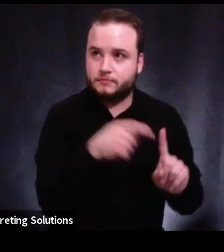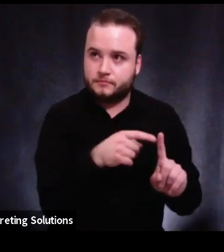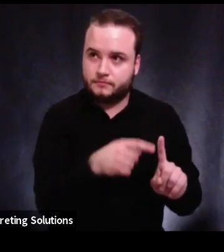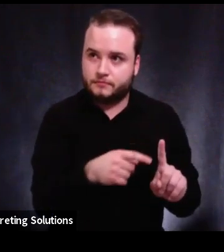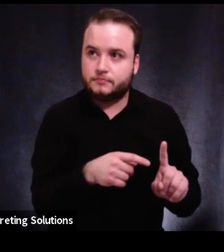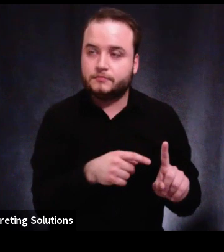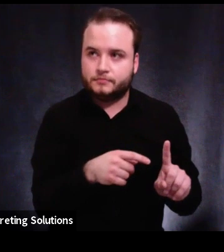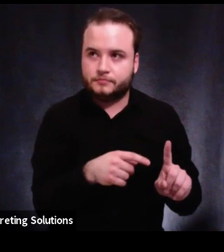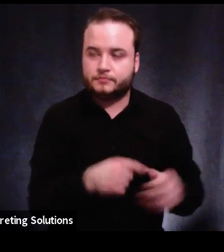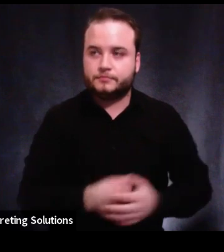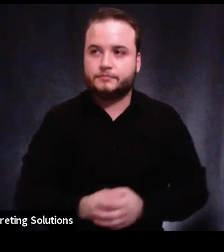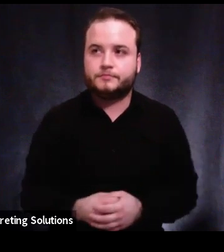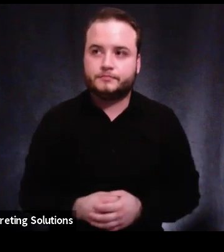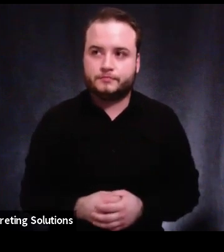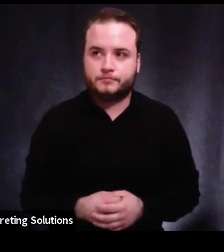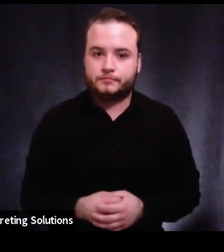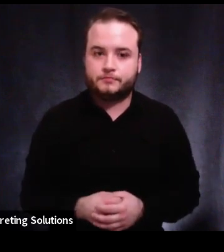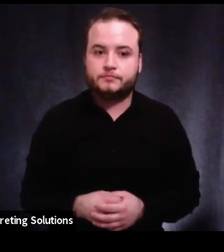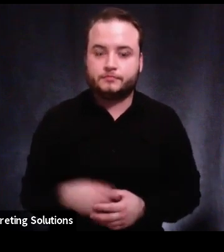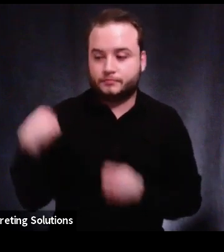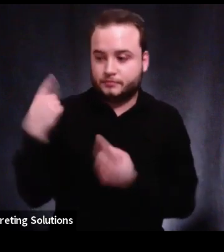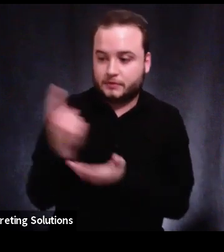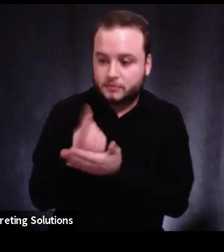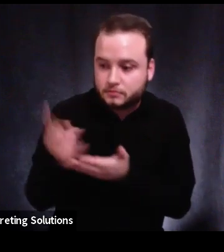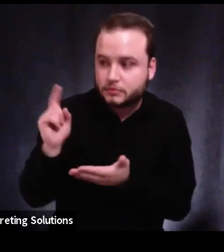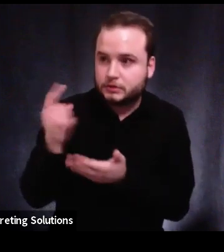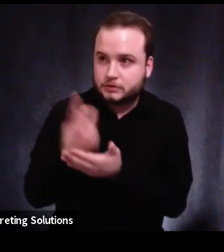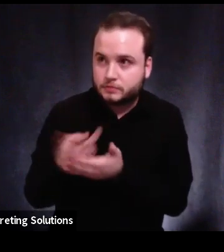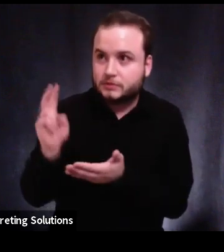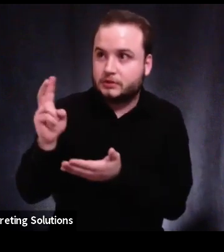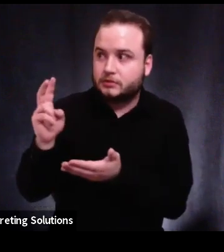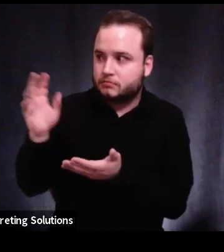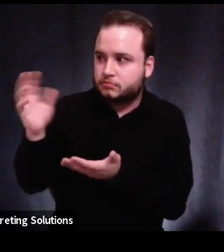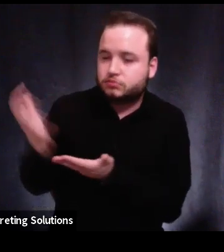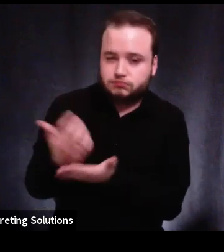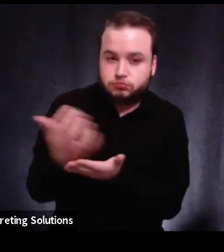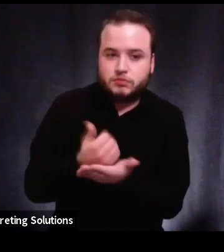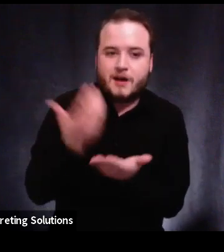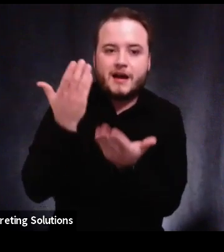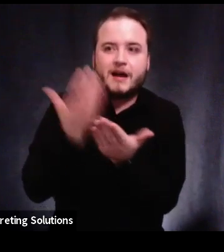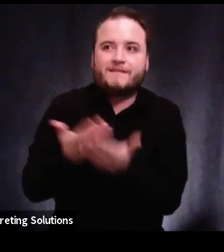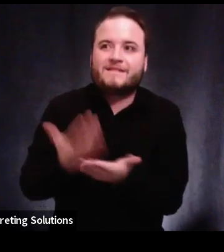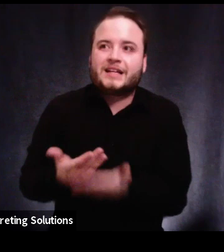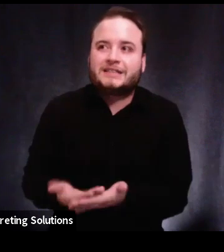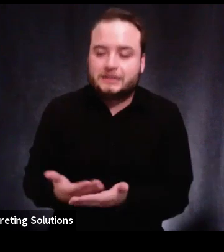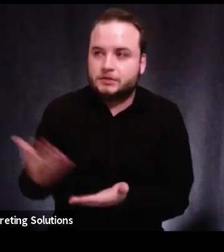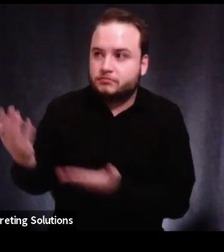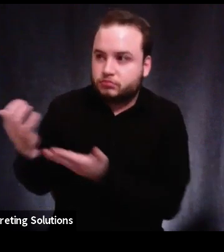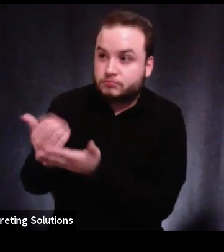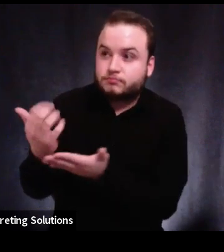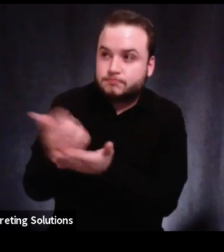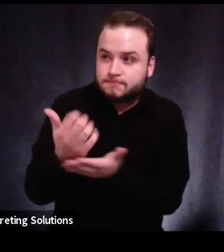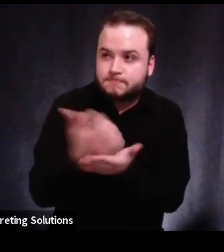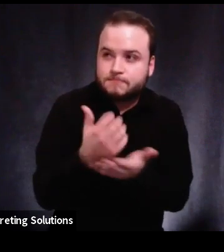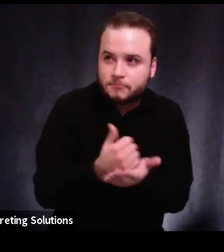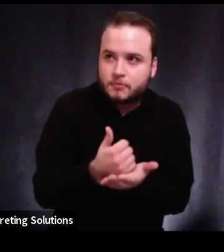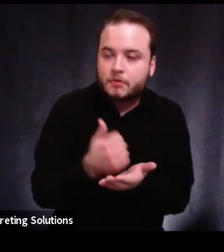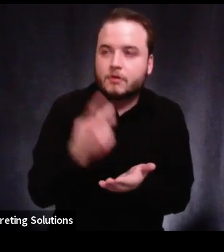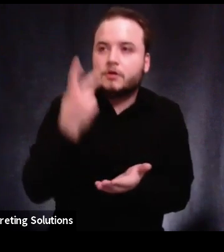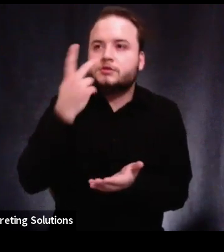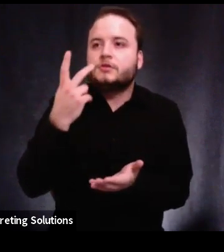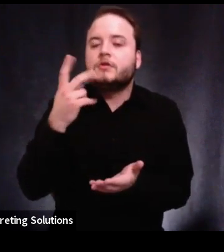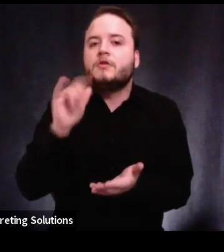amass over the next few weeks to understand whether these peaks are too pessimistic or whether they are realistic